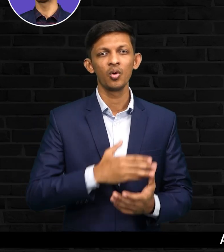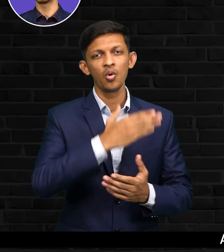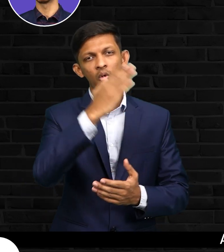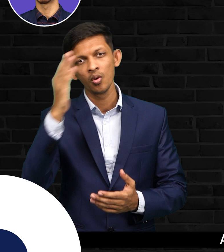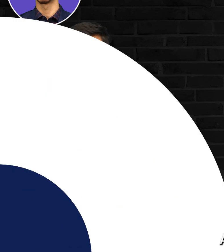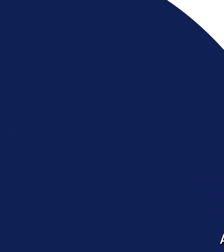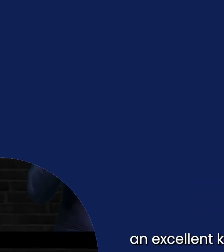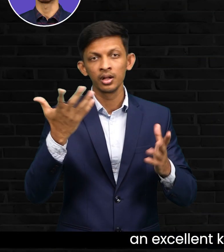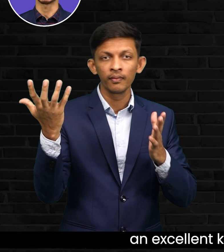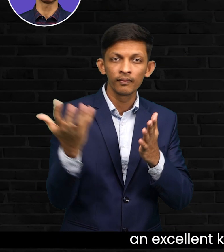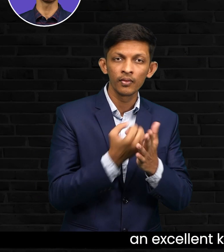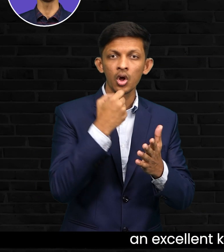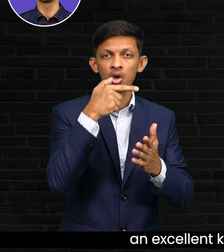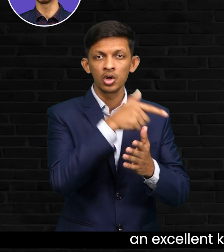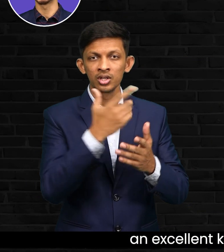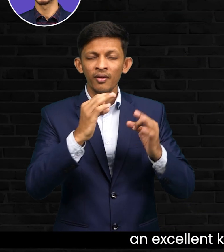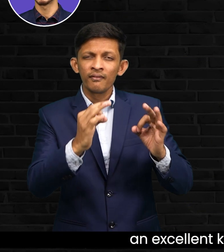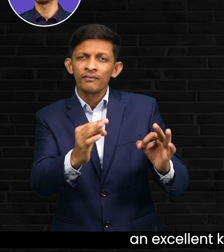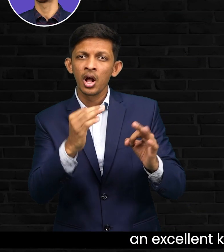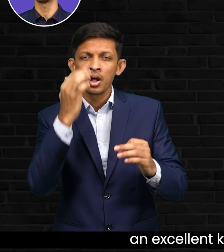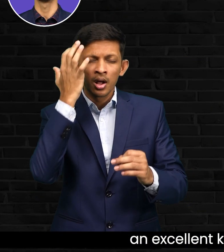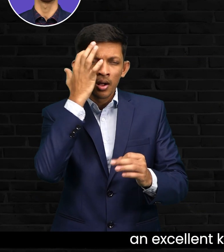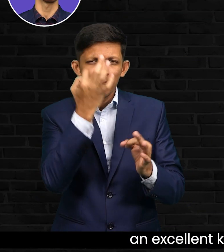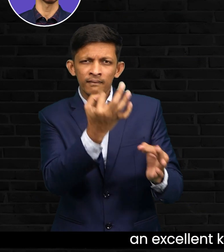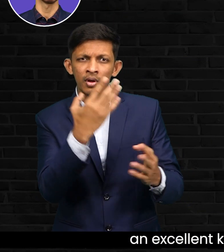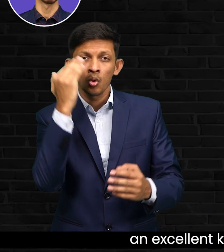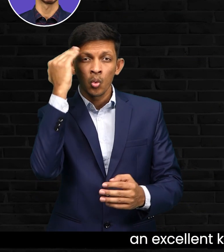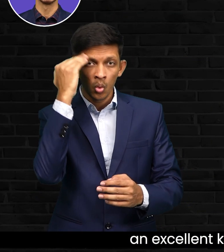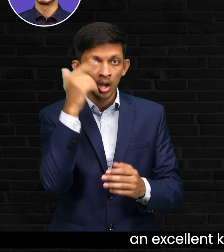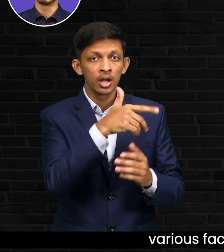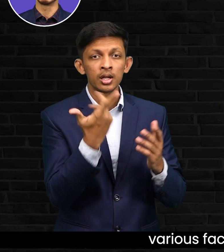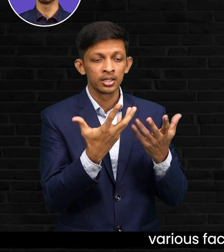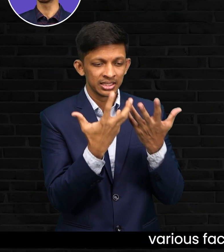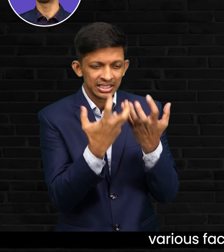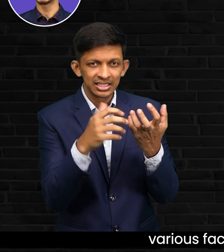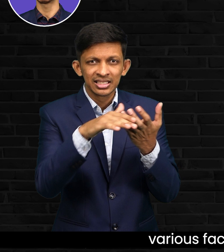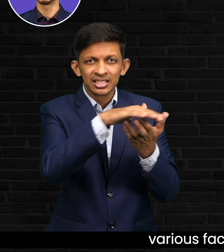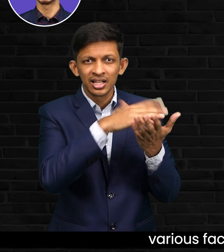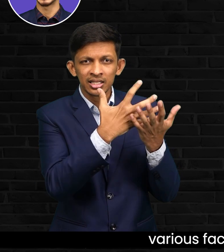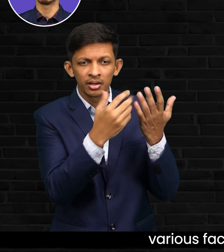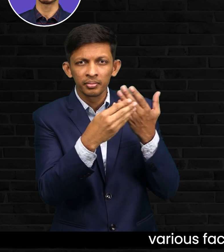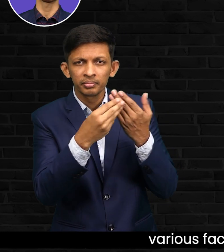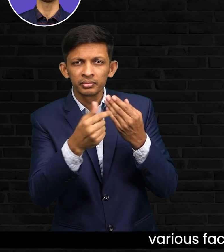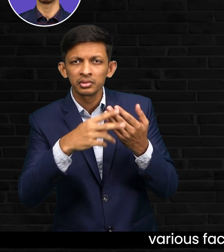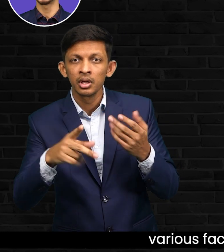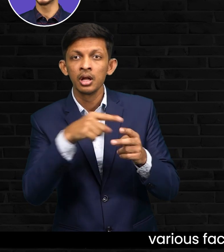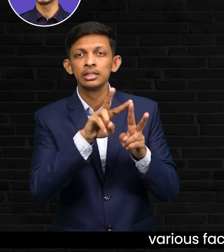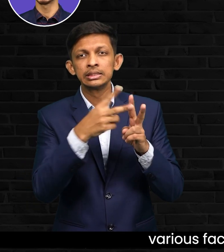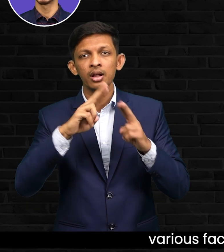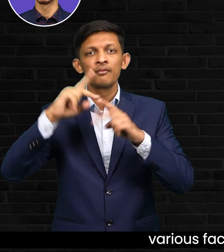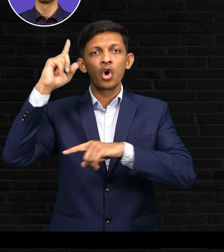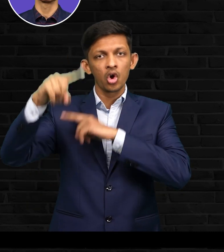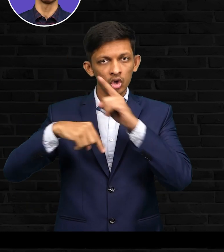All of you gained an excellent knowledge of soil weathering, various factors affecting